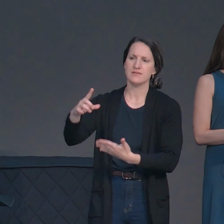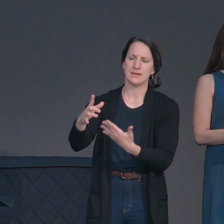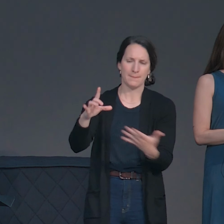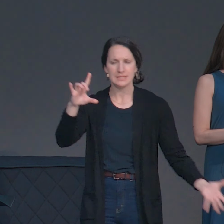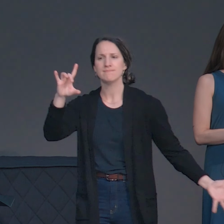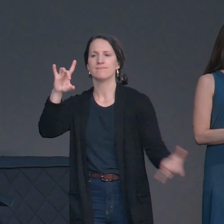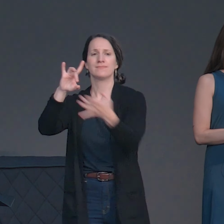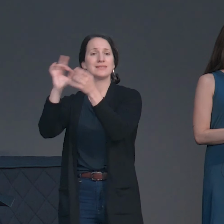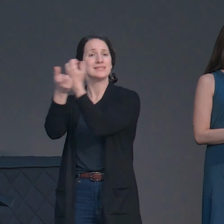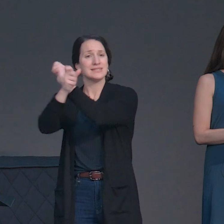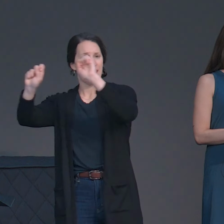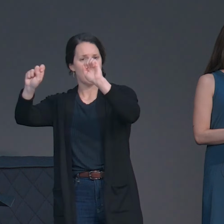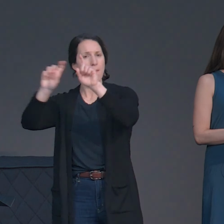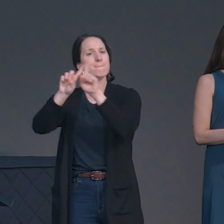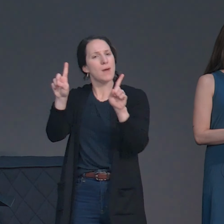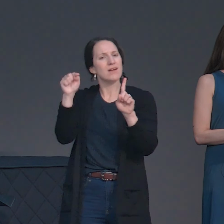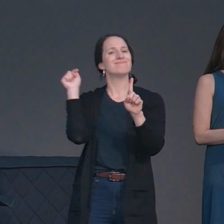said, yes.